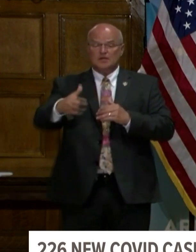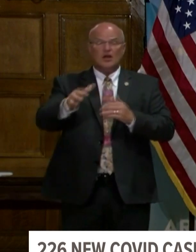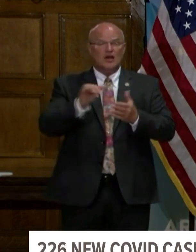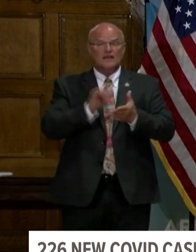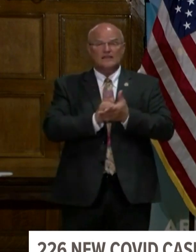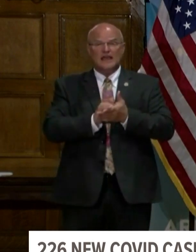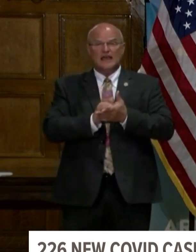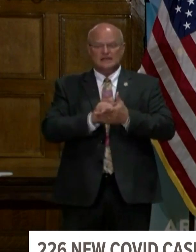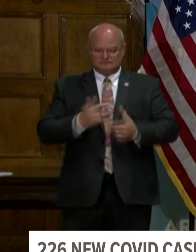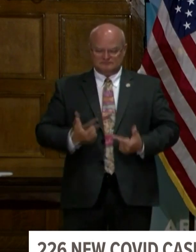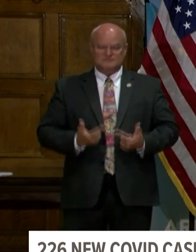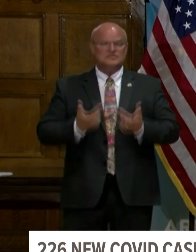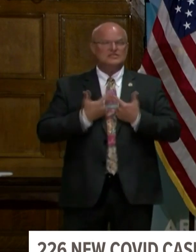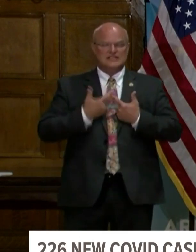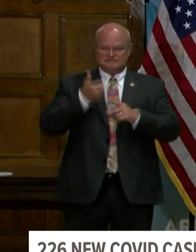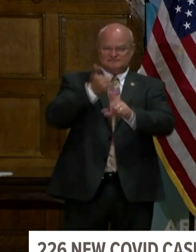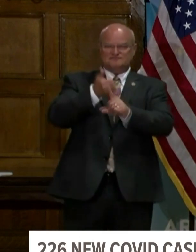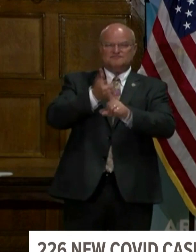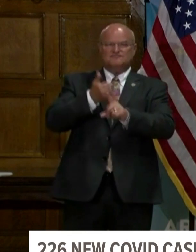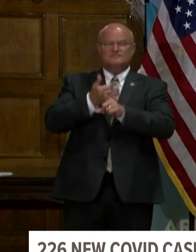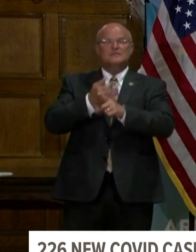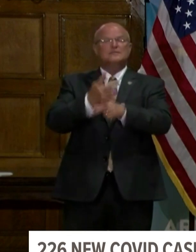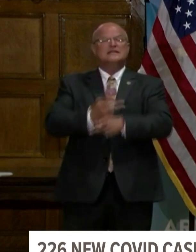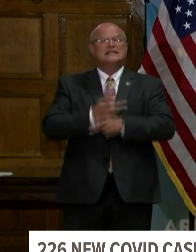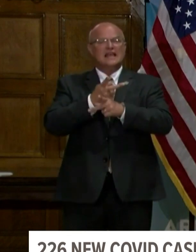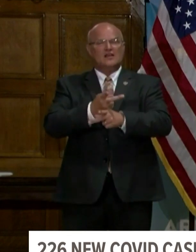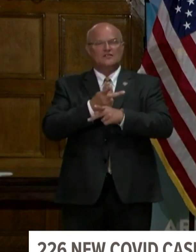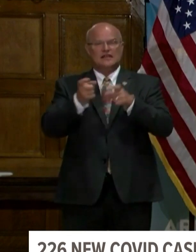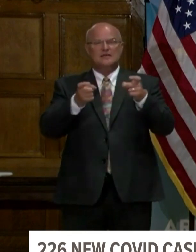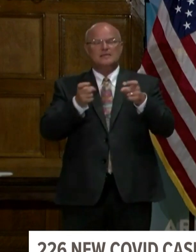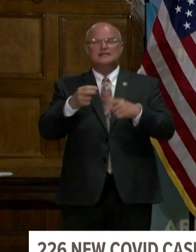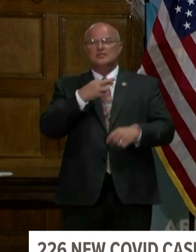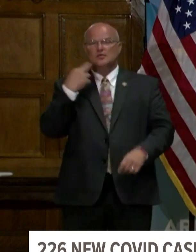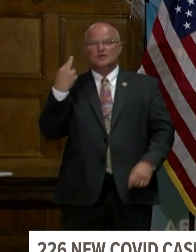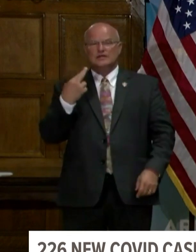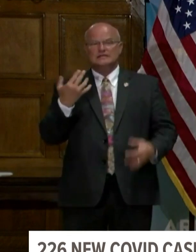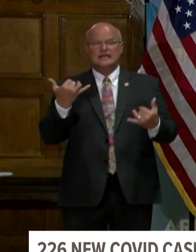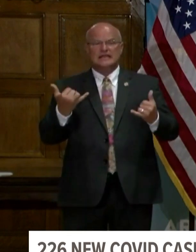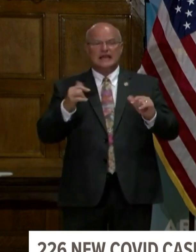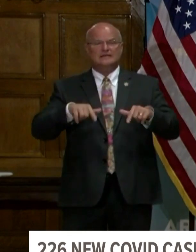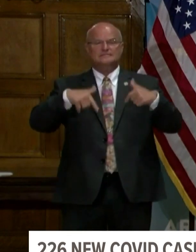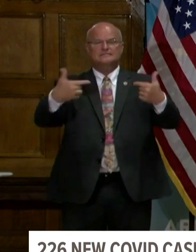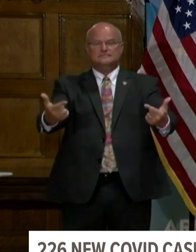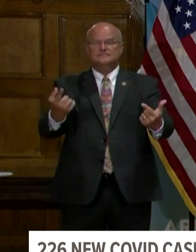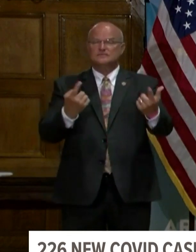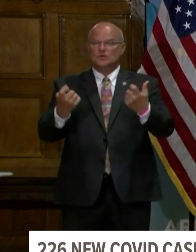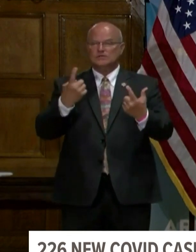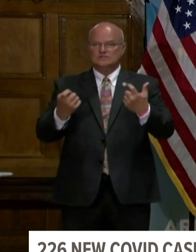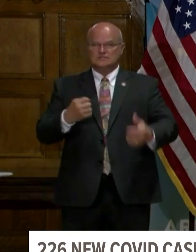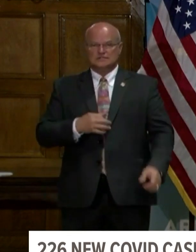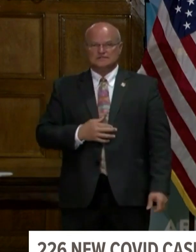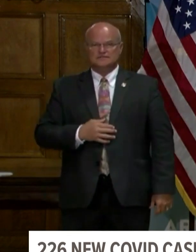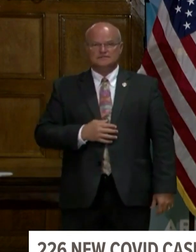that, let's live life. Let's just live it carefully and manage the risk. With that, we're happy to take any